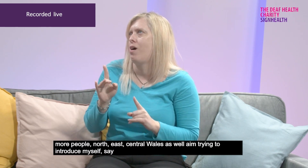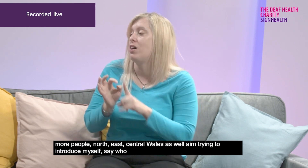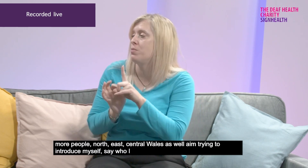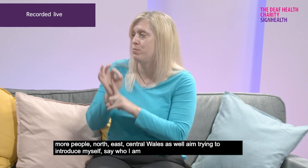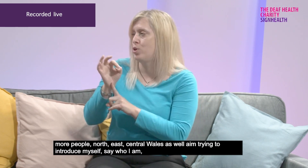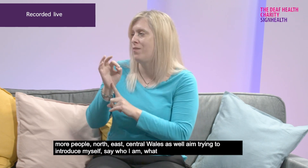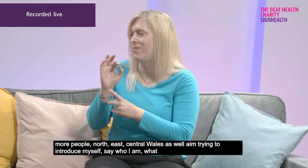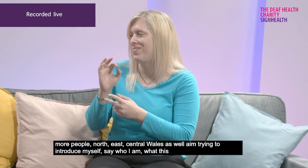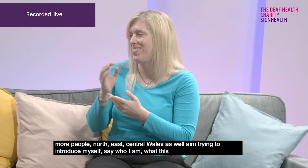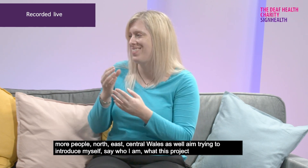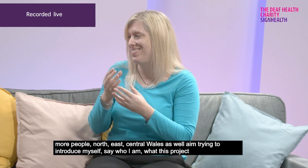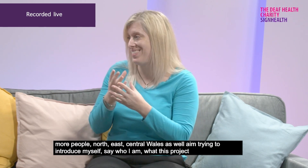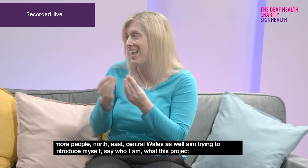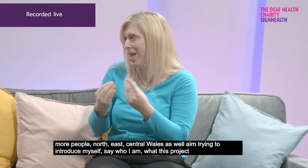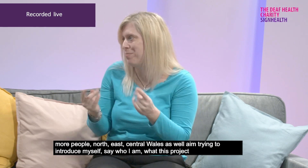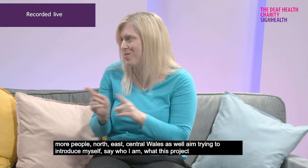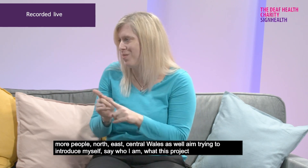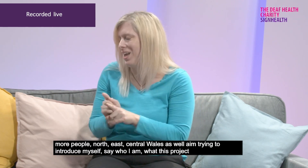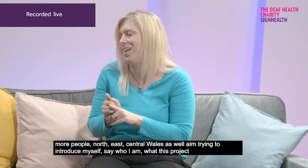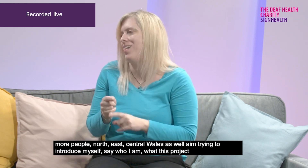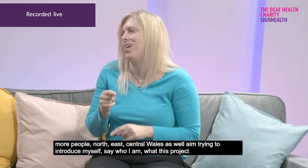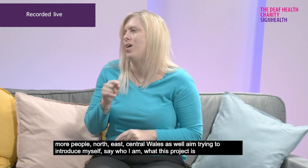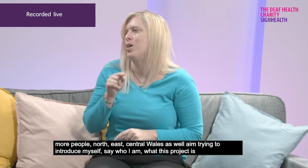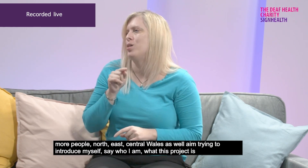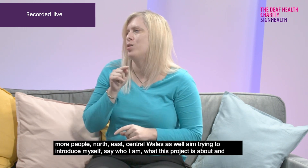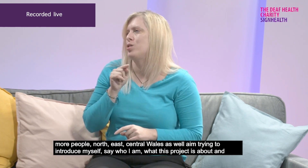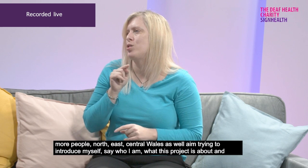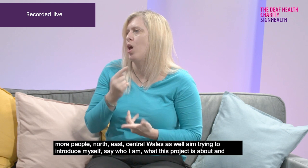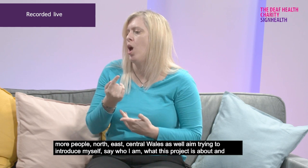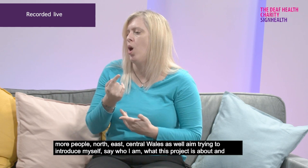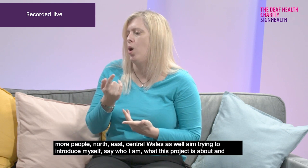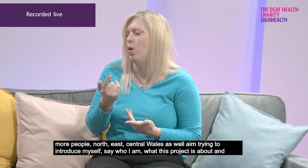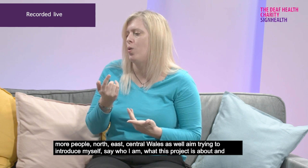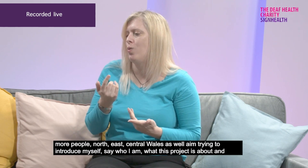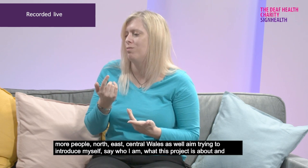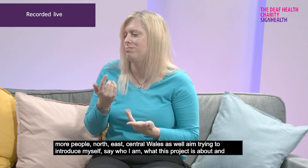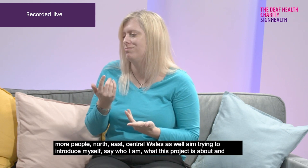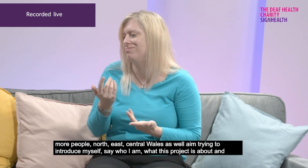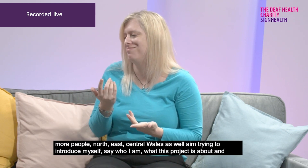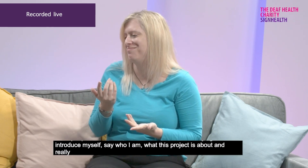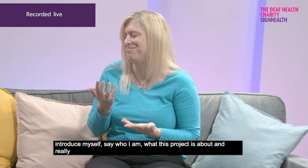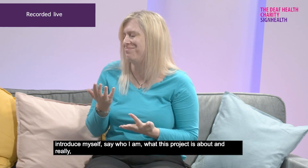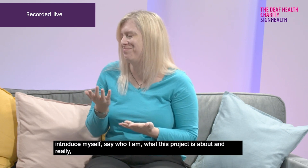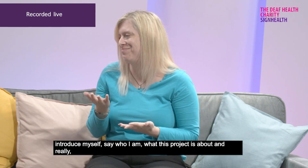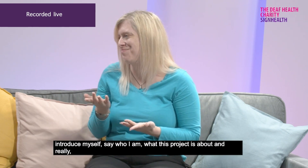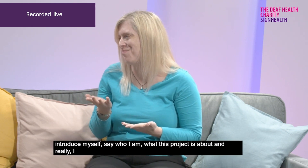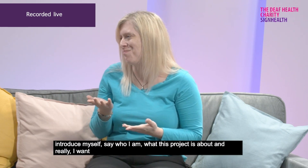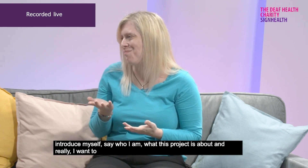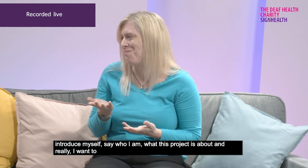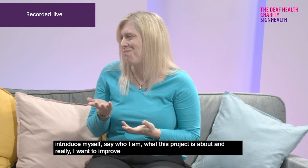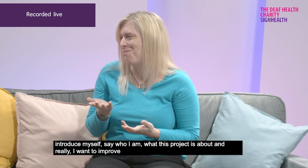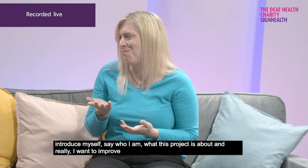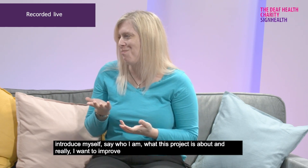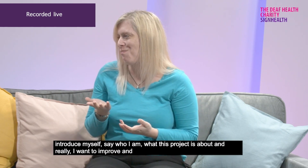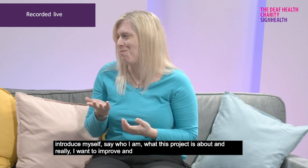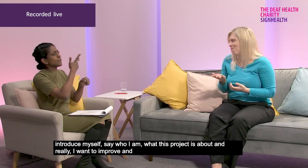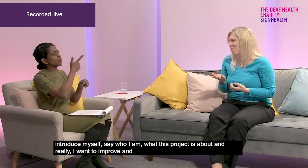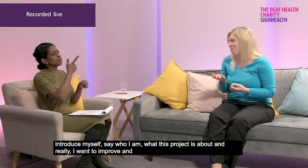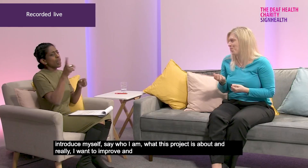I am, what this project is about. And, well, really, I want to improve. I want to get rid of